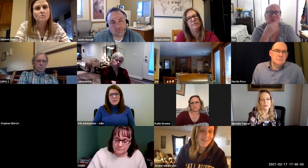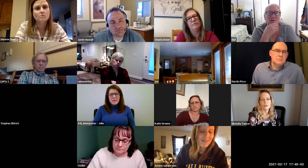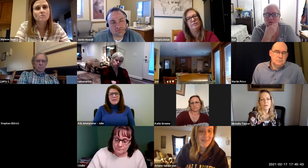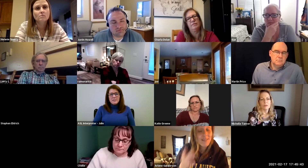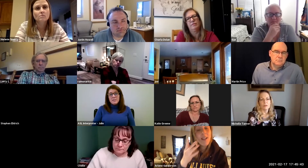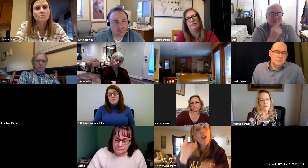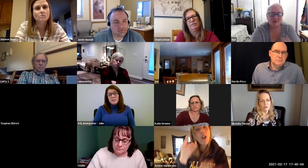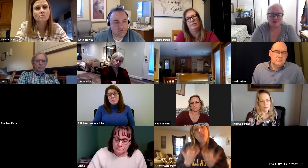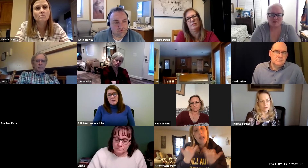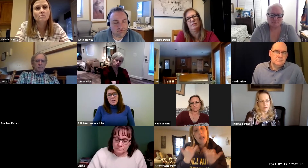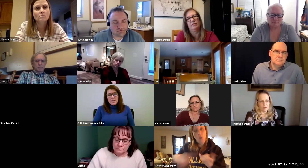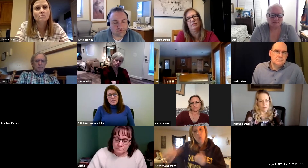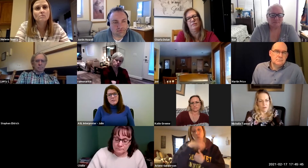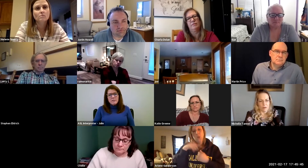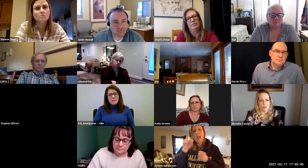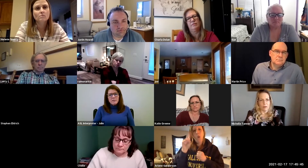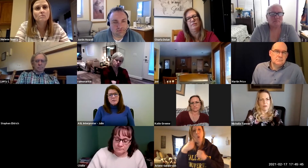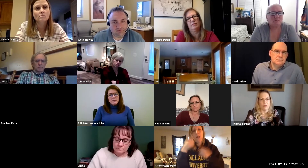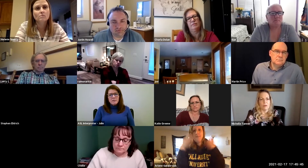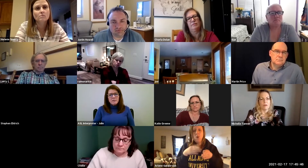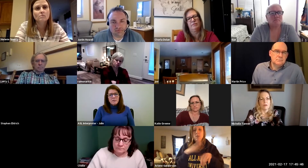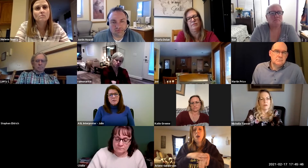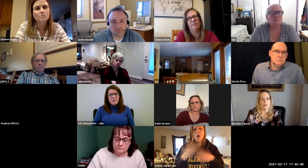this and to really make it right.